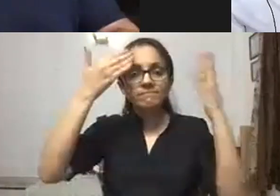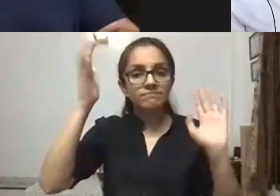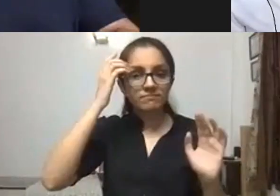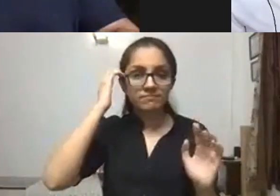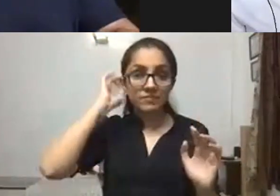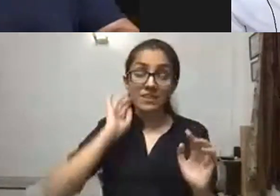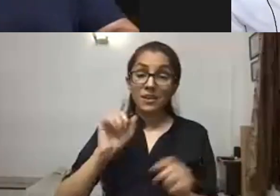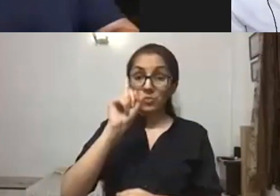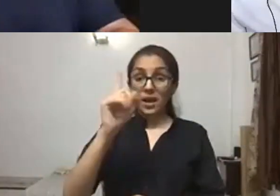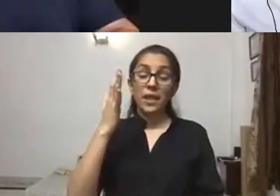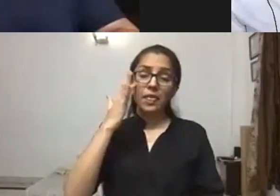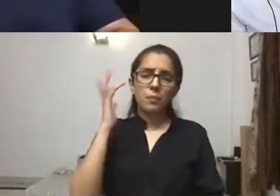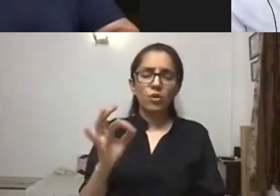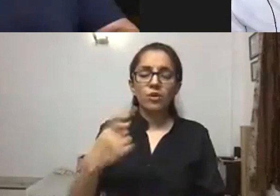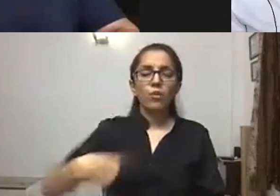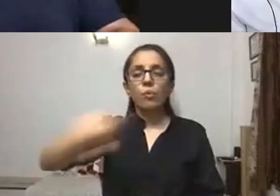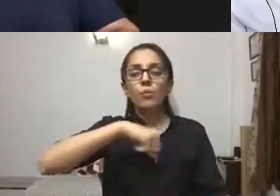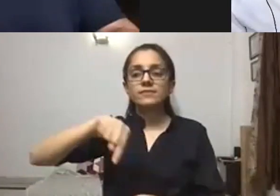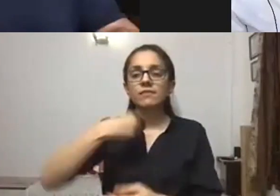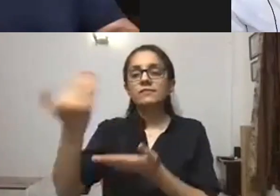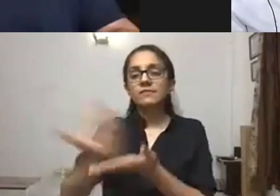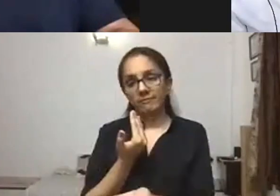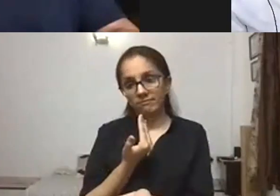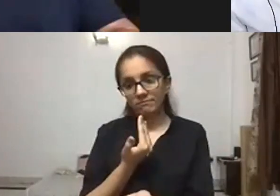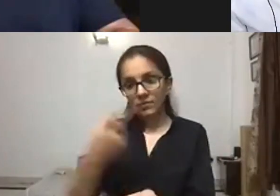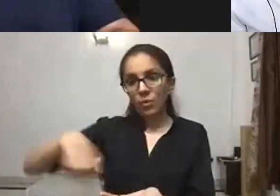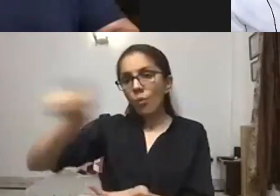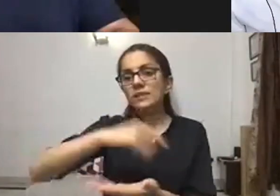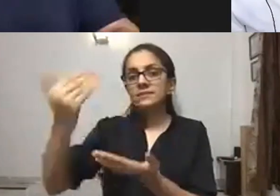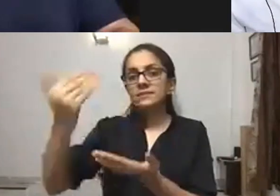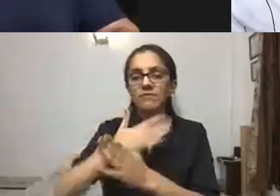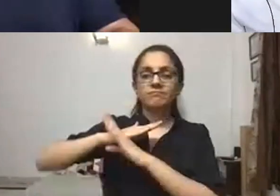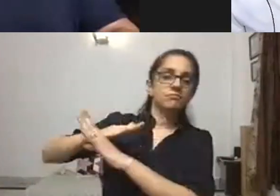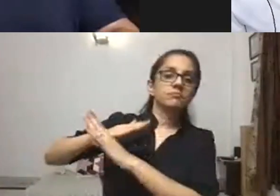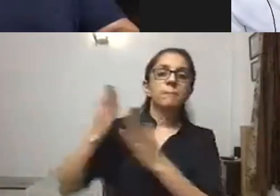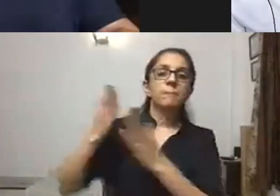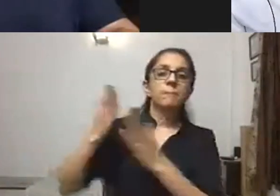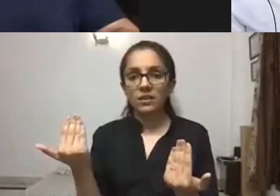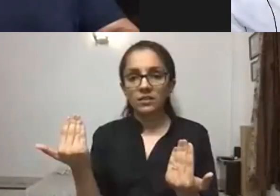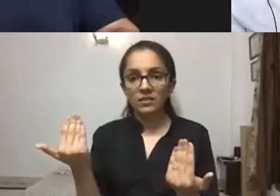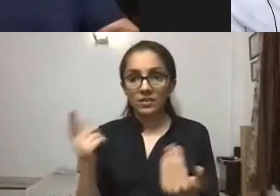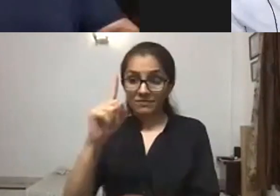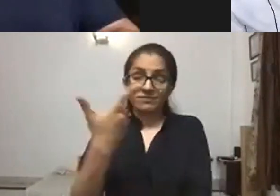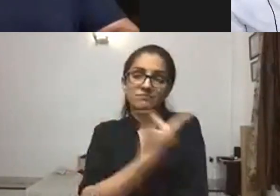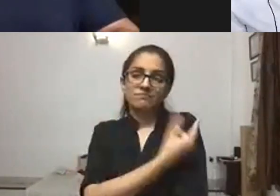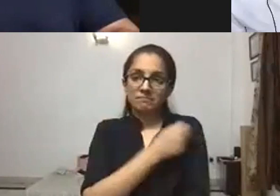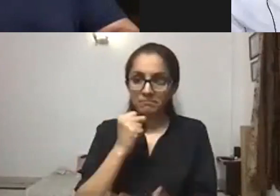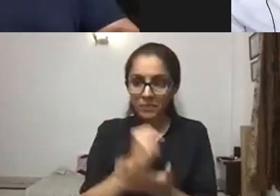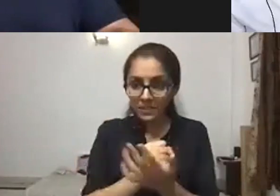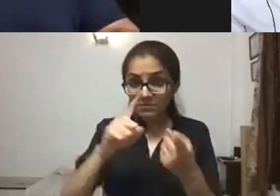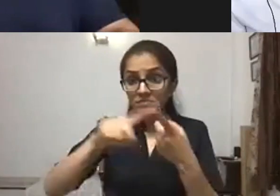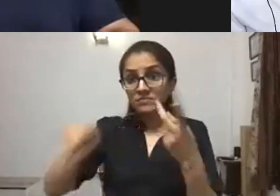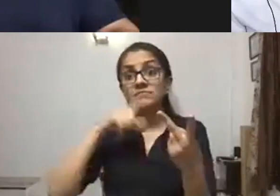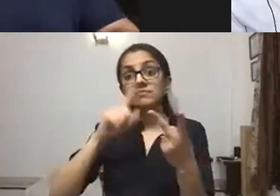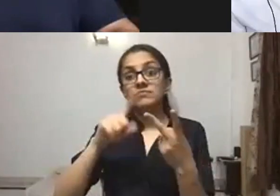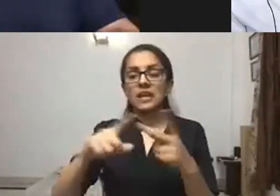know is that we can protect ourselves to some extent from the virus. And that is by one, getting vaccinated, and second,